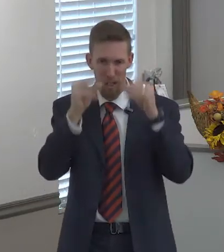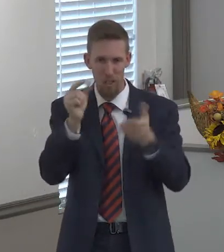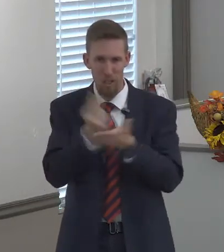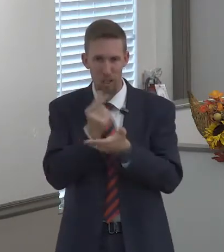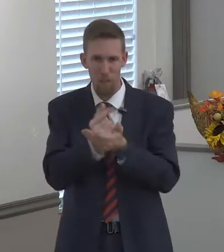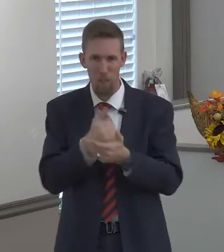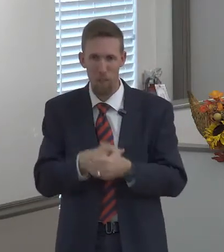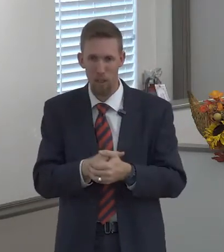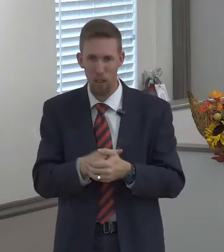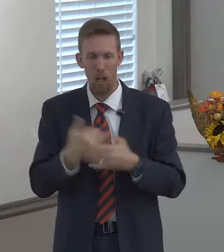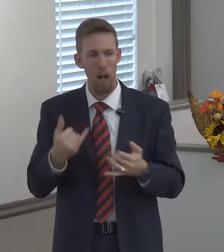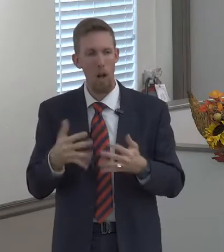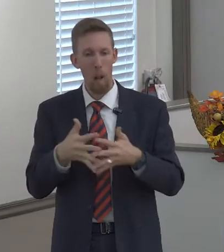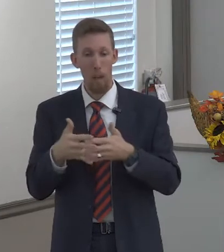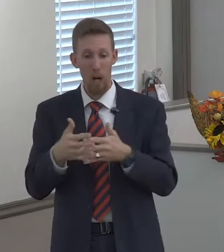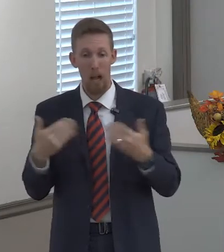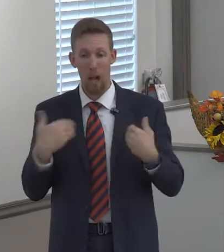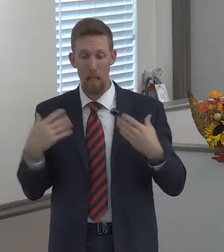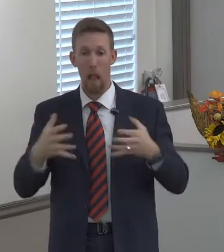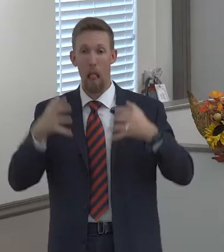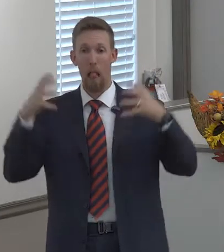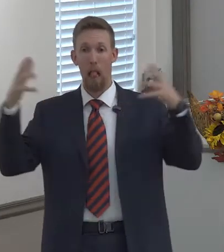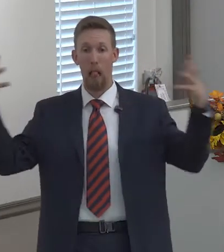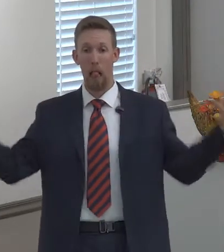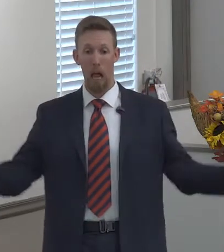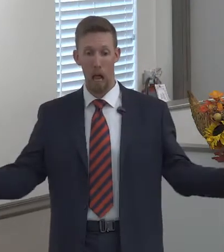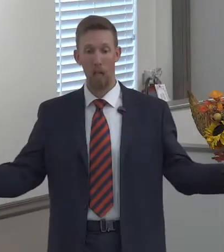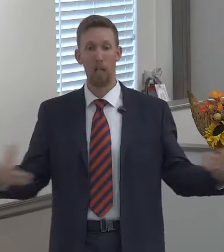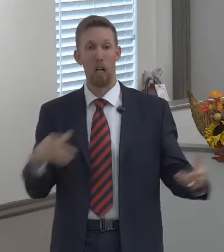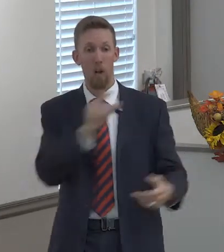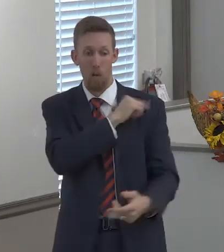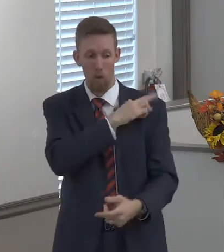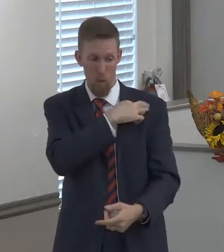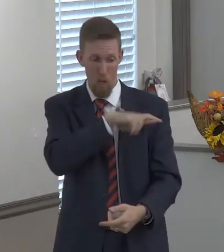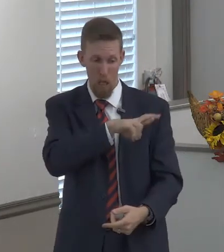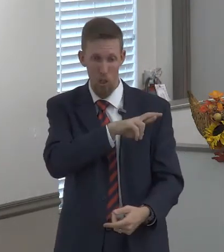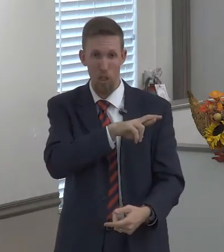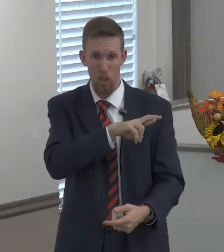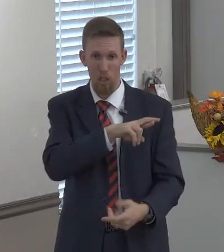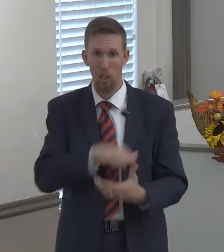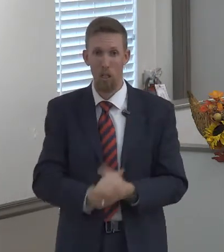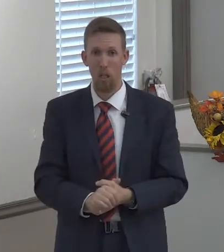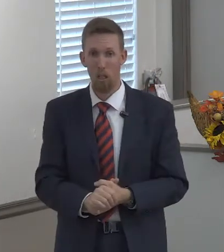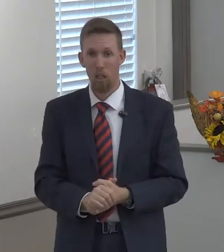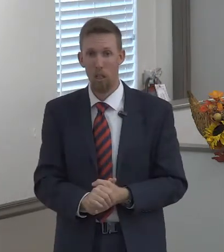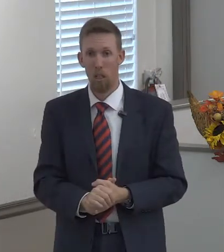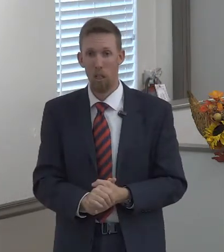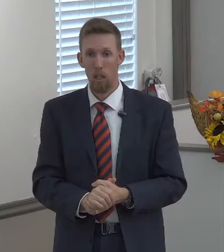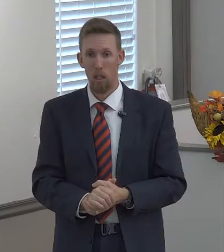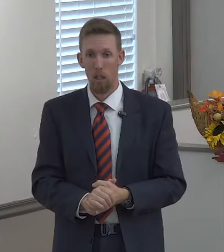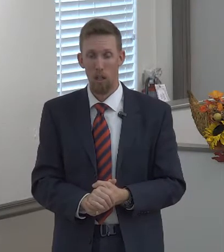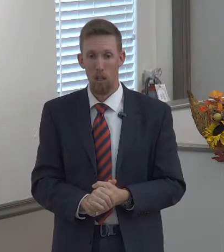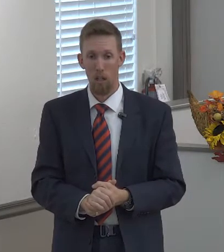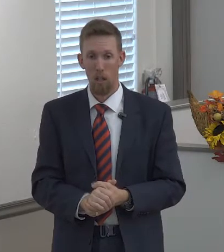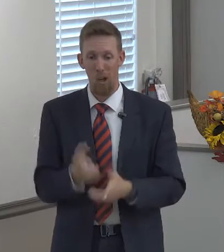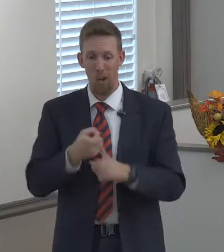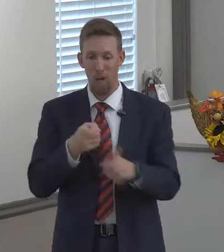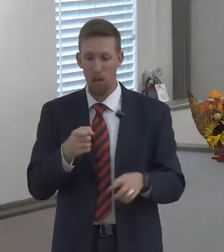Sunday. We thank you, God, for our church. There are places in the world, there are believers that have been reached